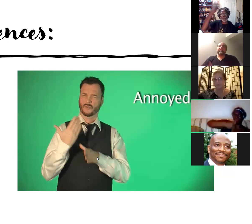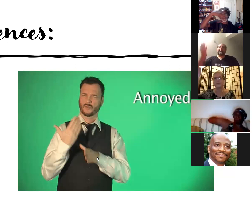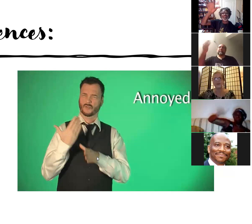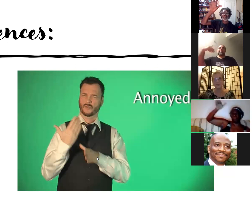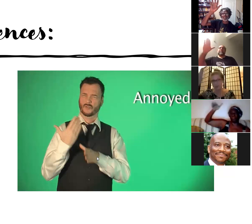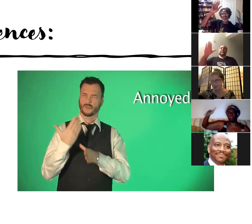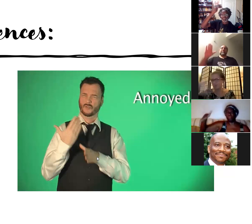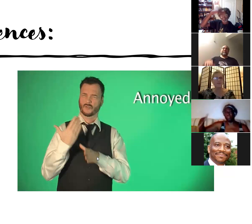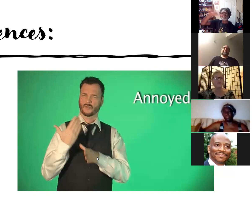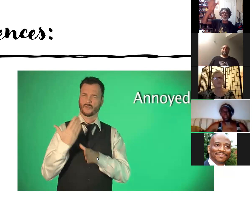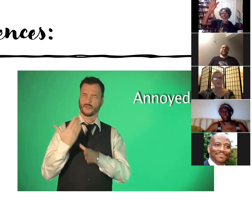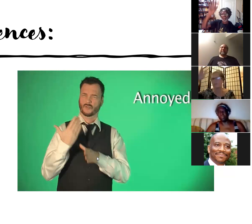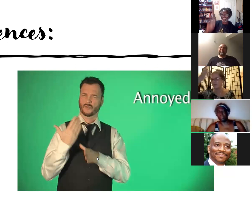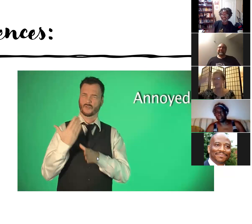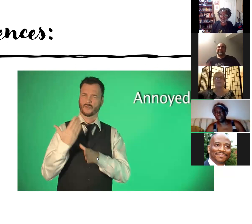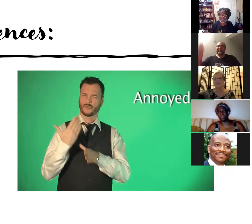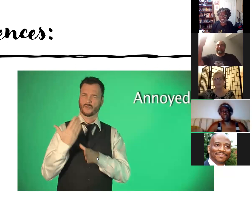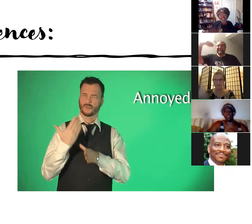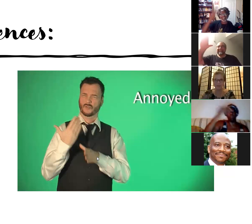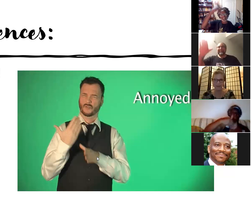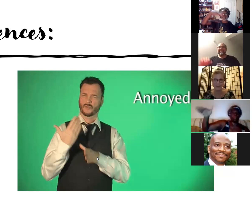I can do that one.